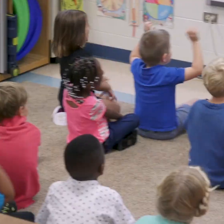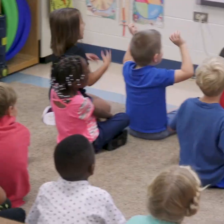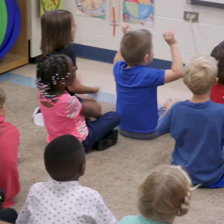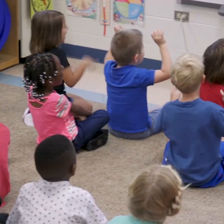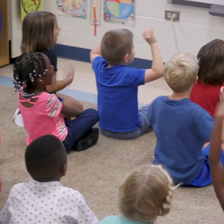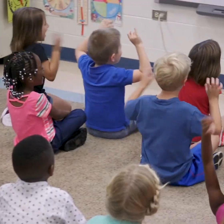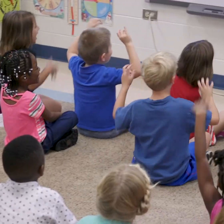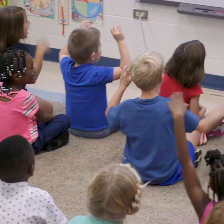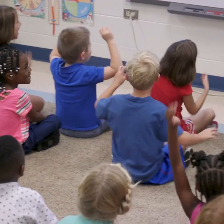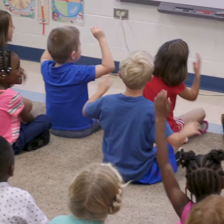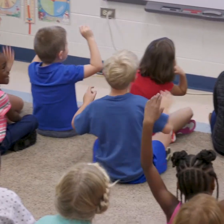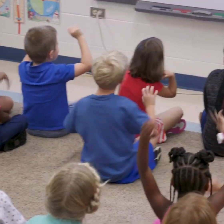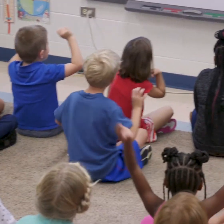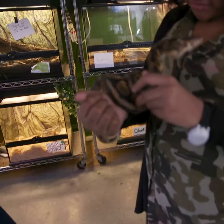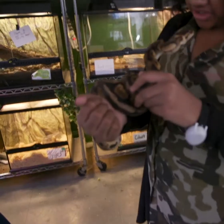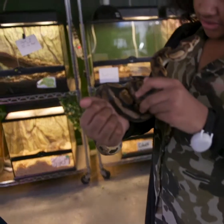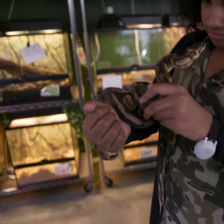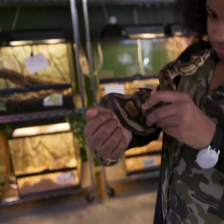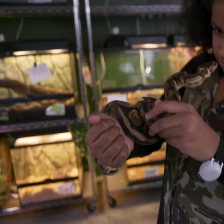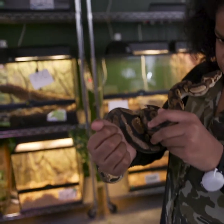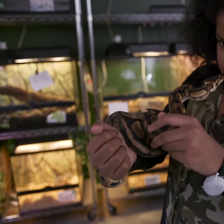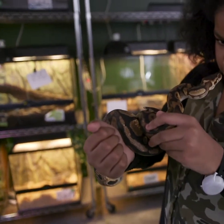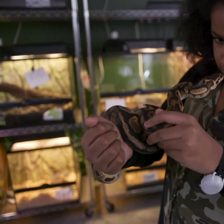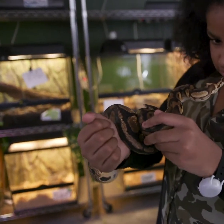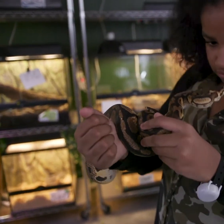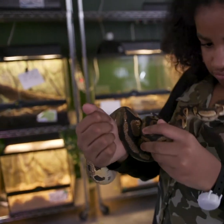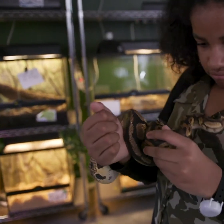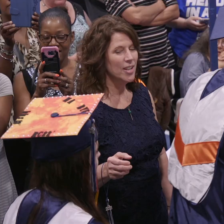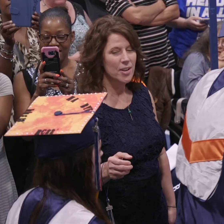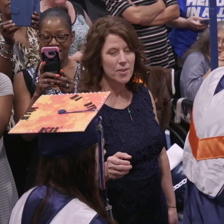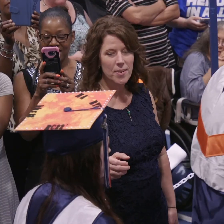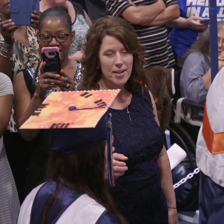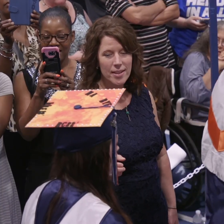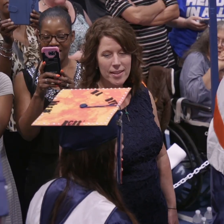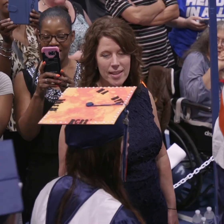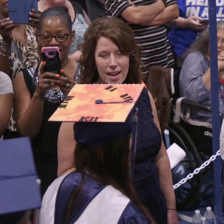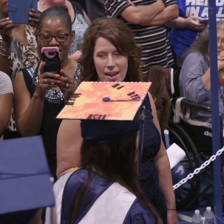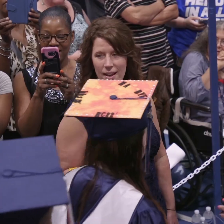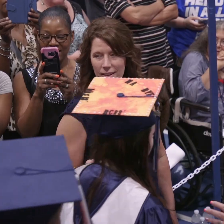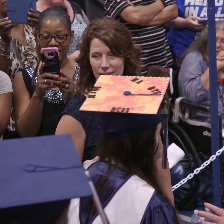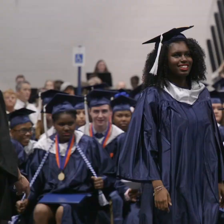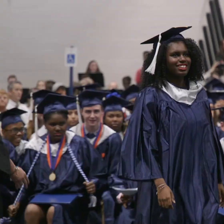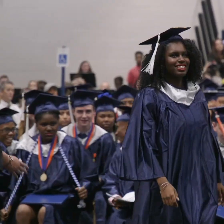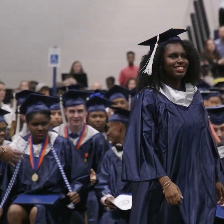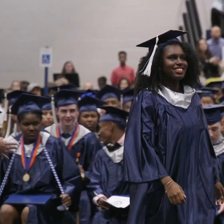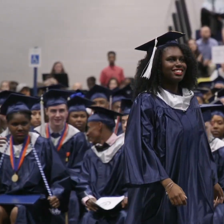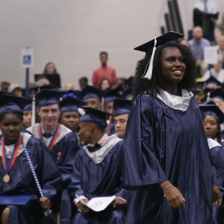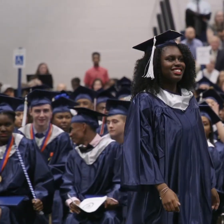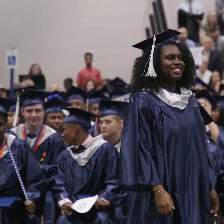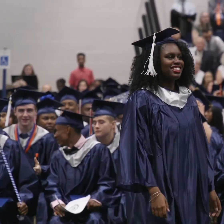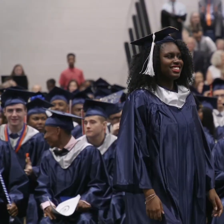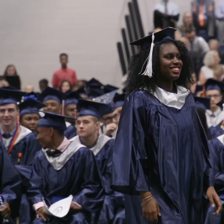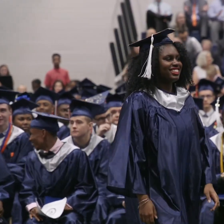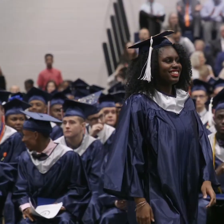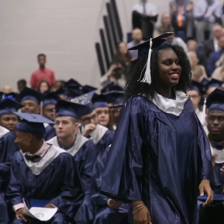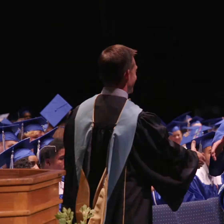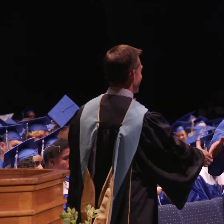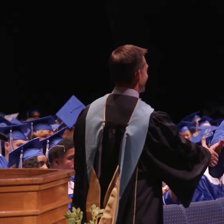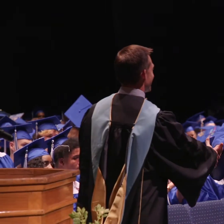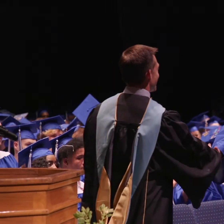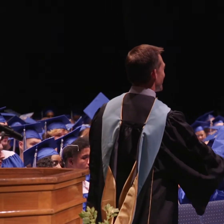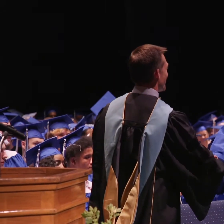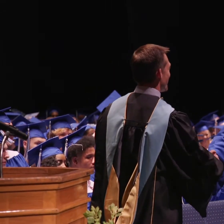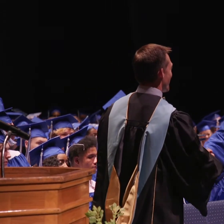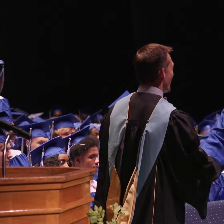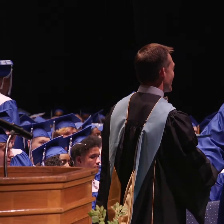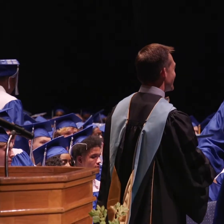our community, because they won't be eighth graders forever. They will grow up and graduate high school and be a part of Lynchburg